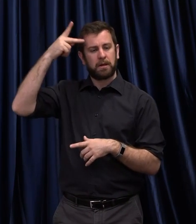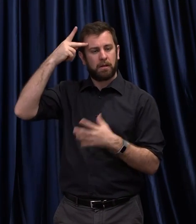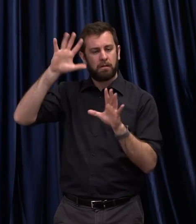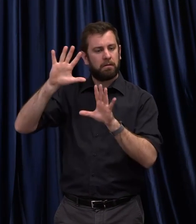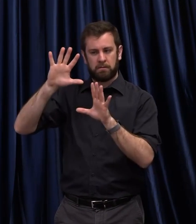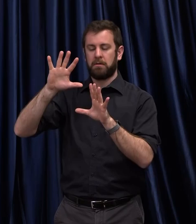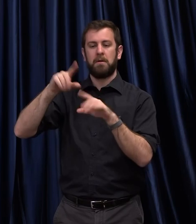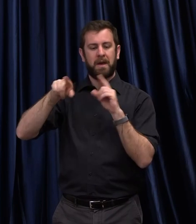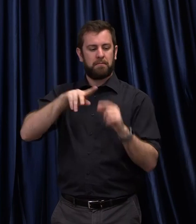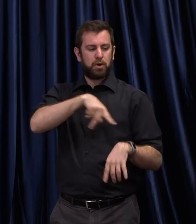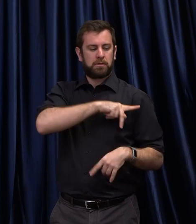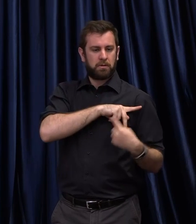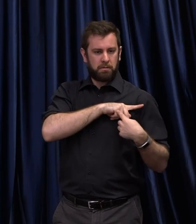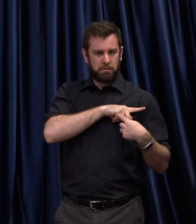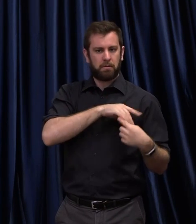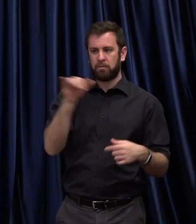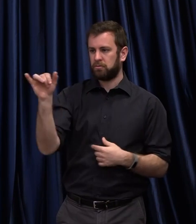a personal sense.